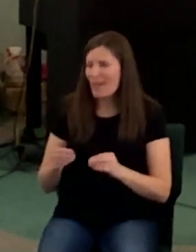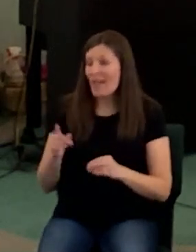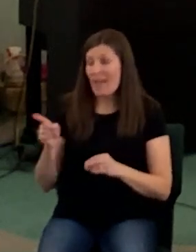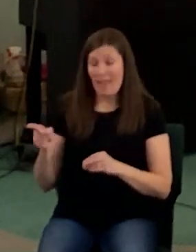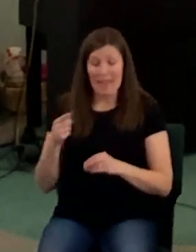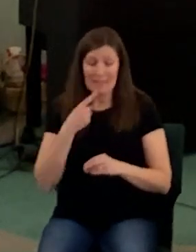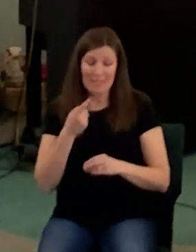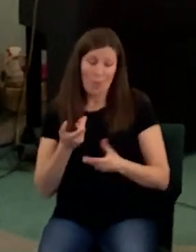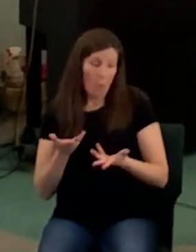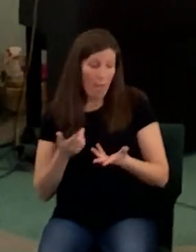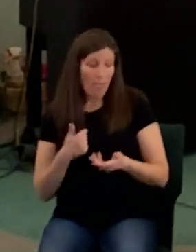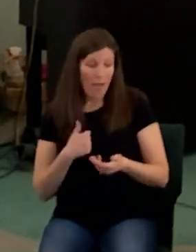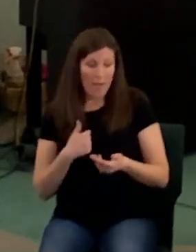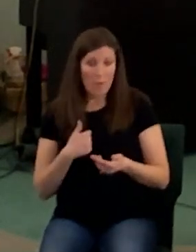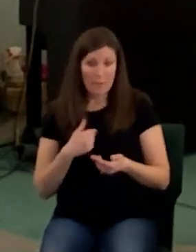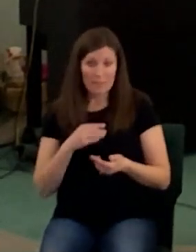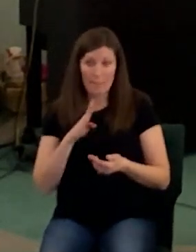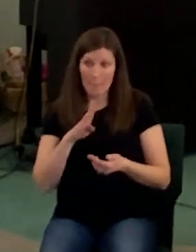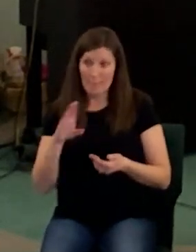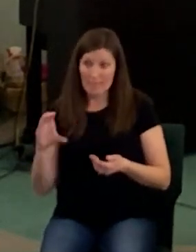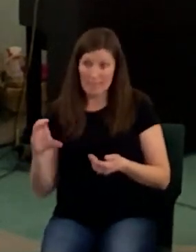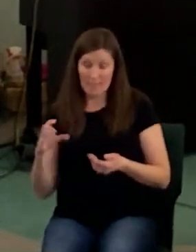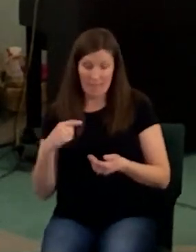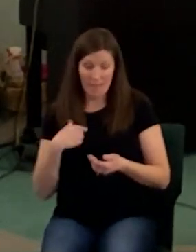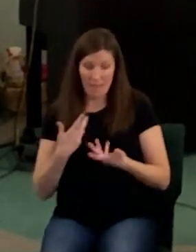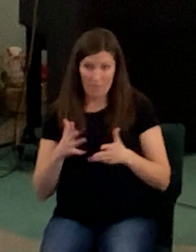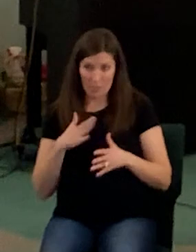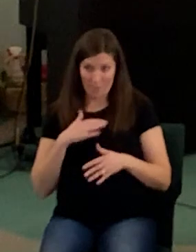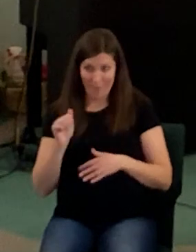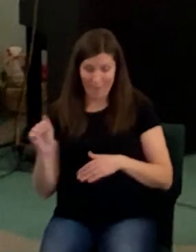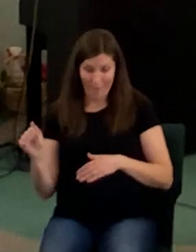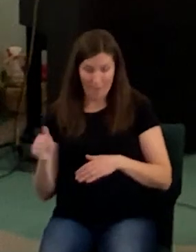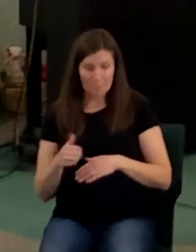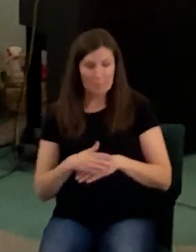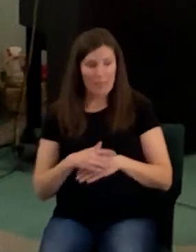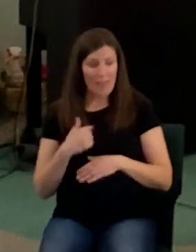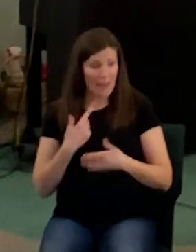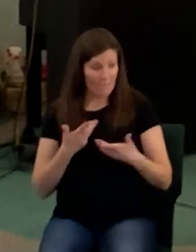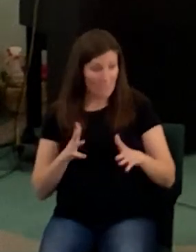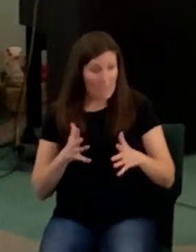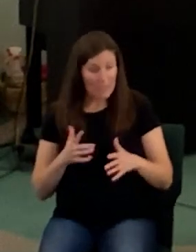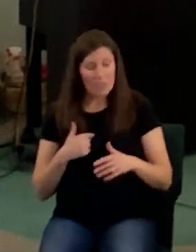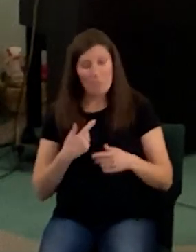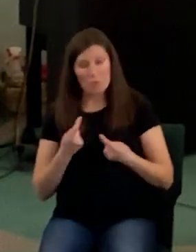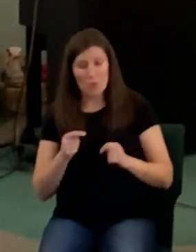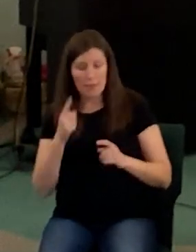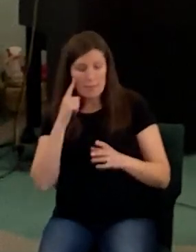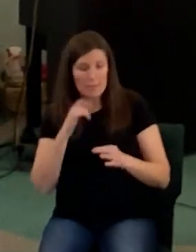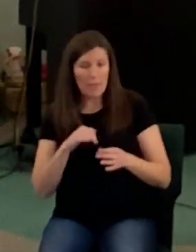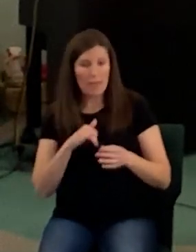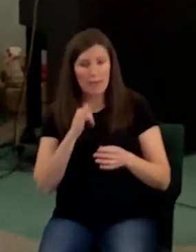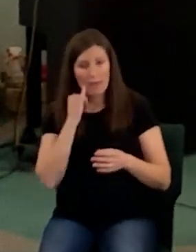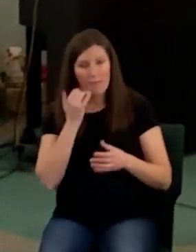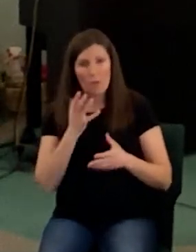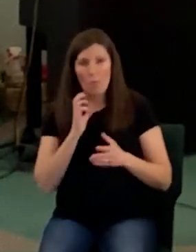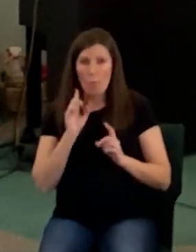he said, well, I just went to Big Bend, and I got my AA degree, and I'm finished. I'm trying to decide if I want to go on and get a business degree